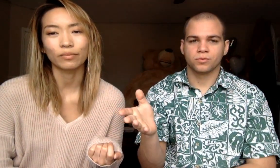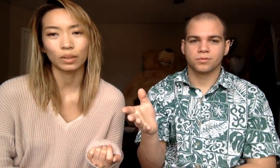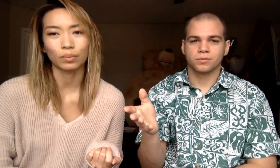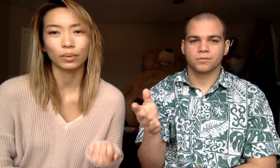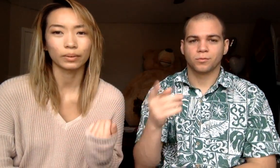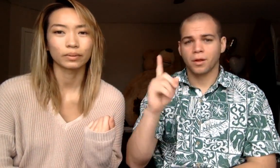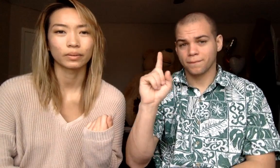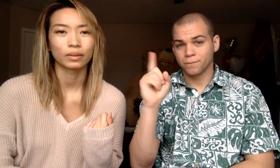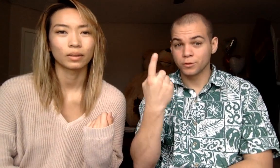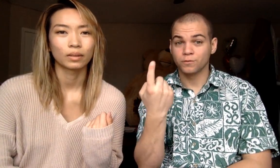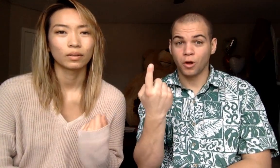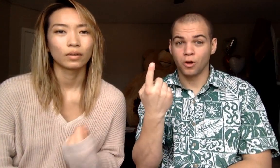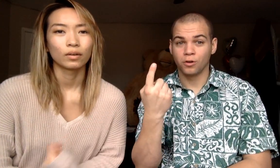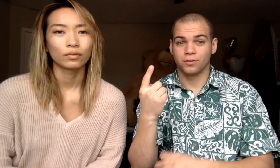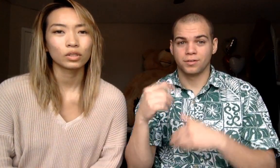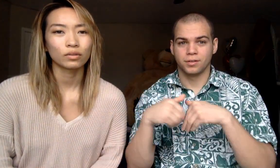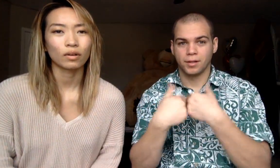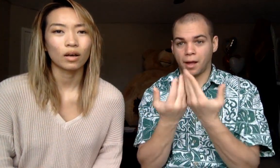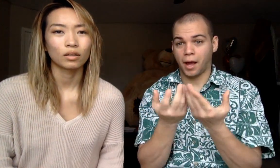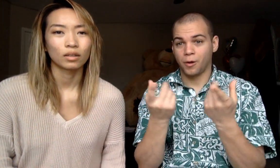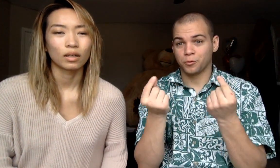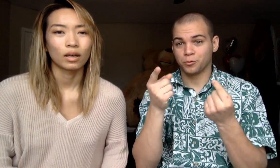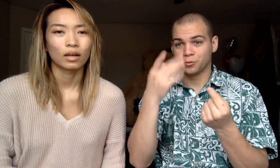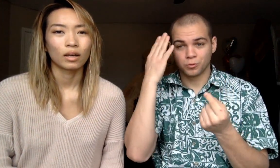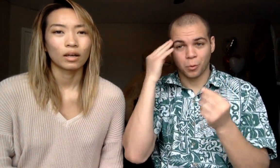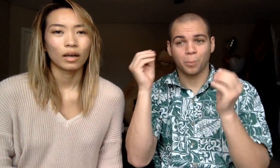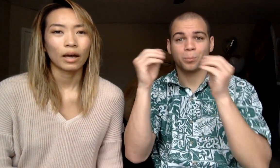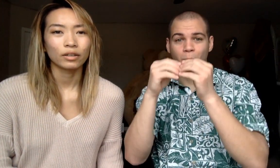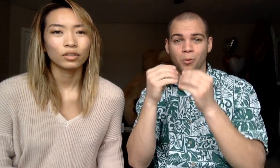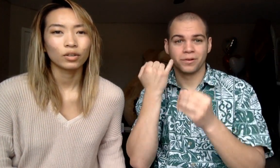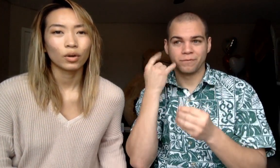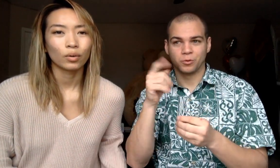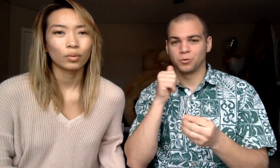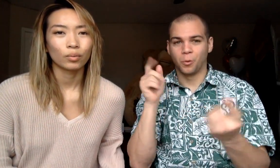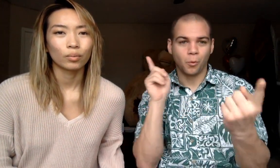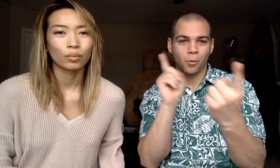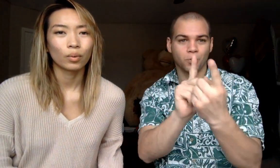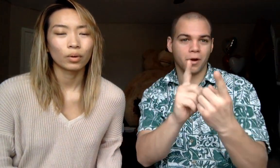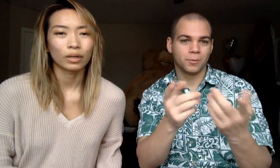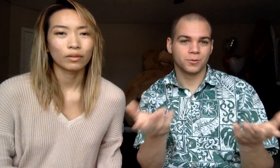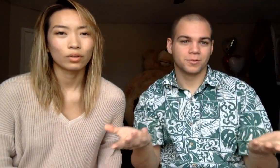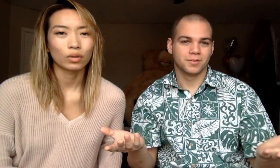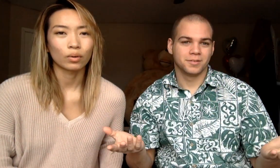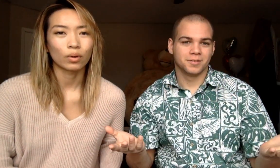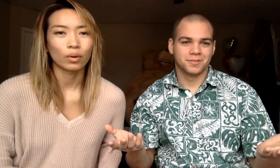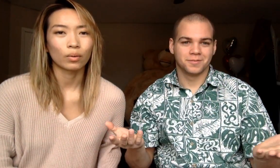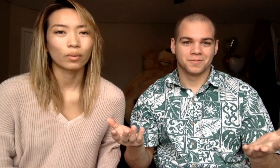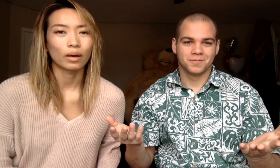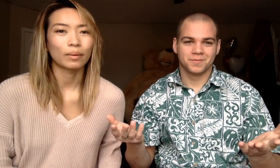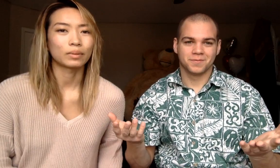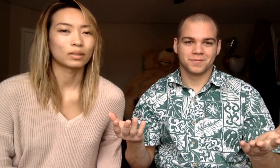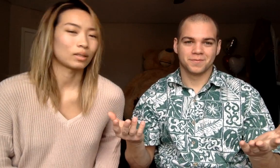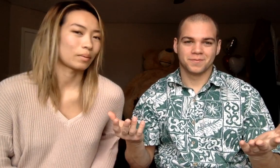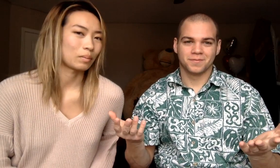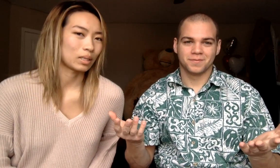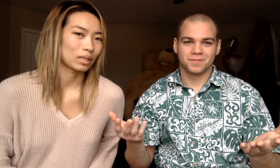people. First of all, how do you know more if you don't go up to them and meet them?